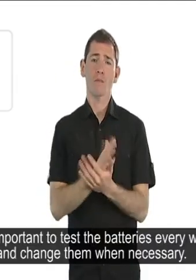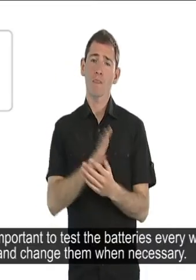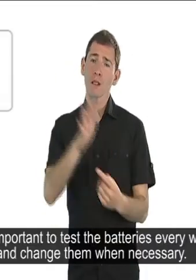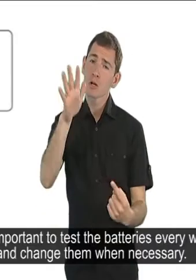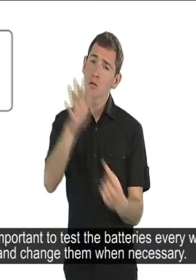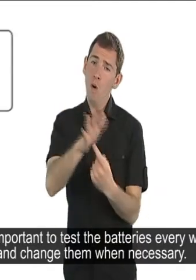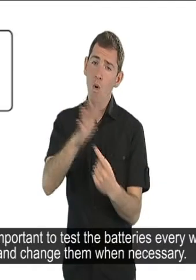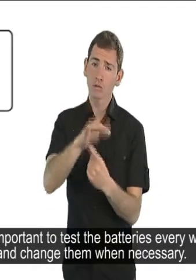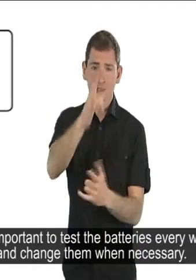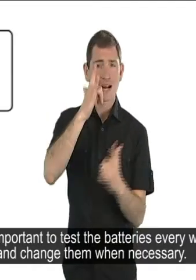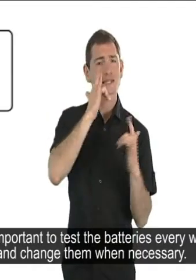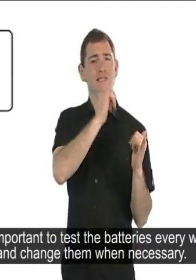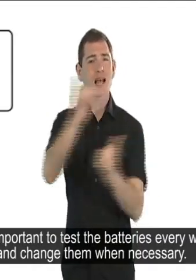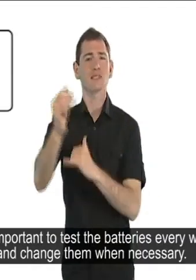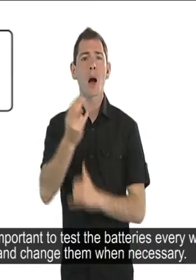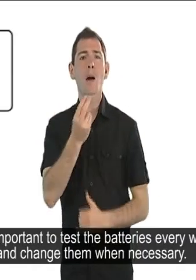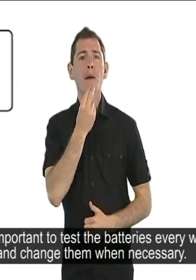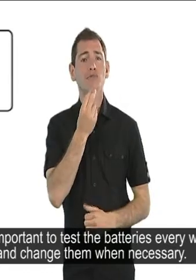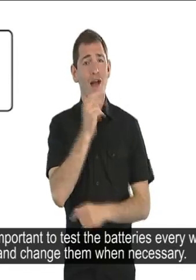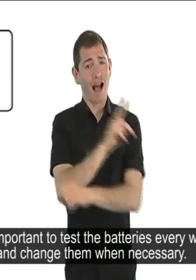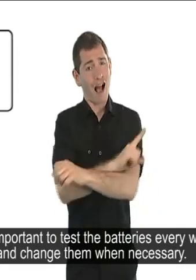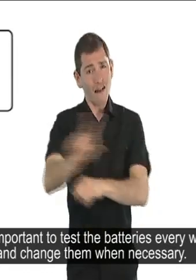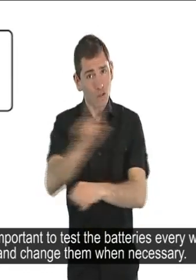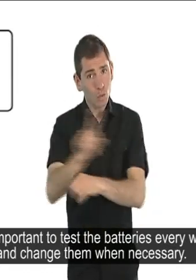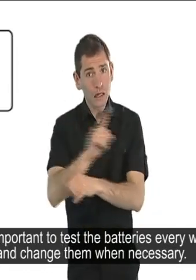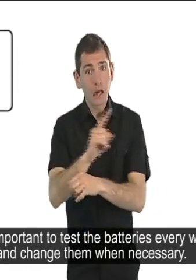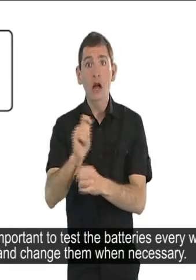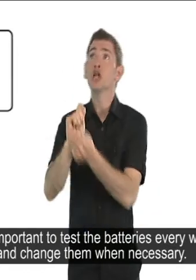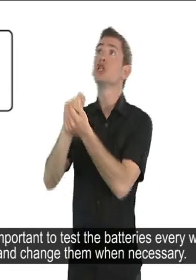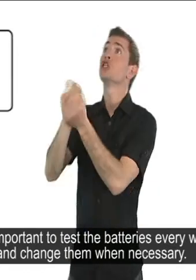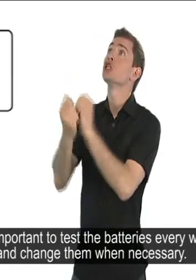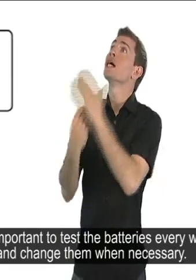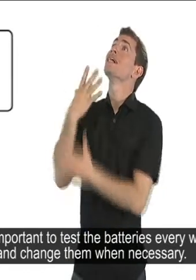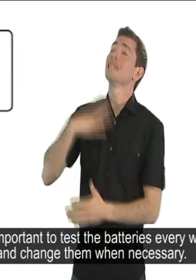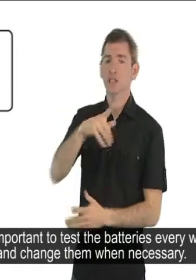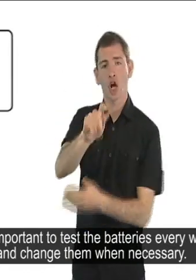It is important to test the batteries every week and change them when necessary.